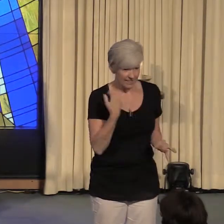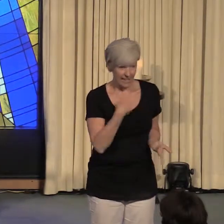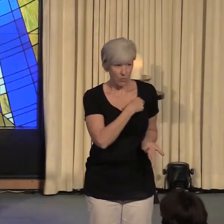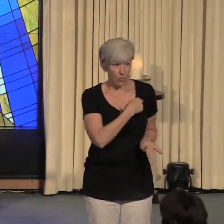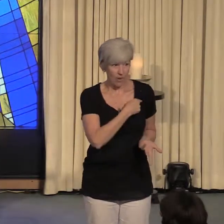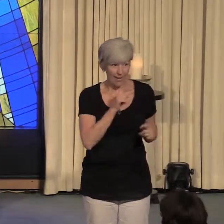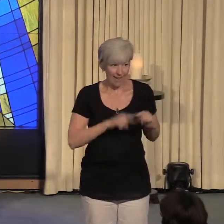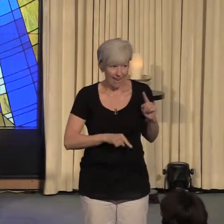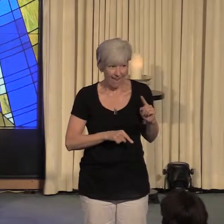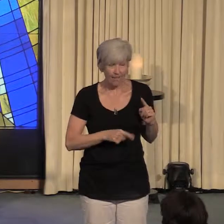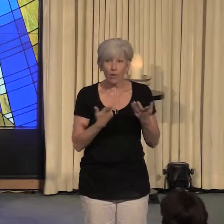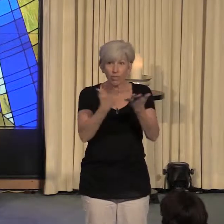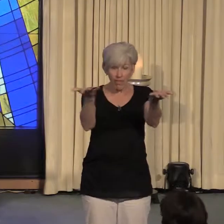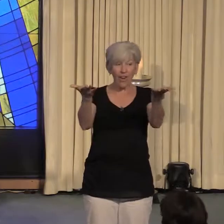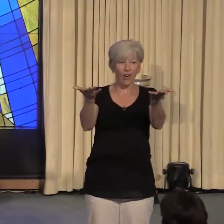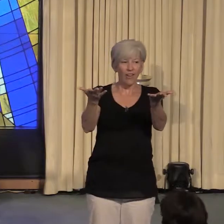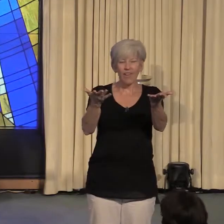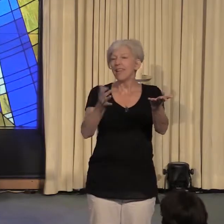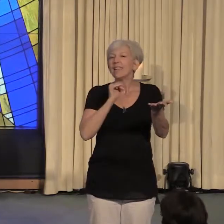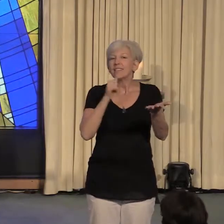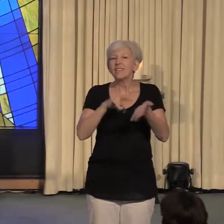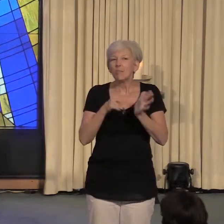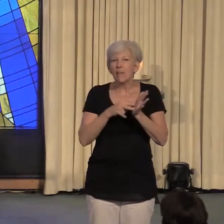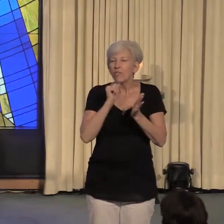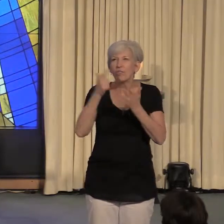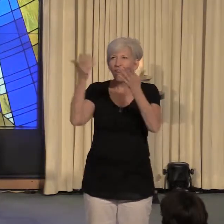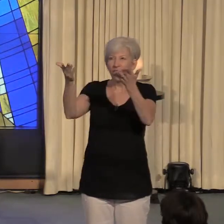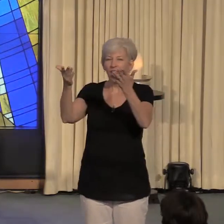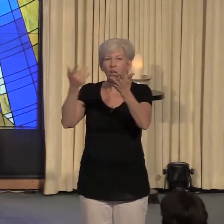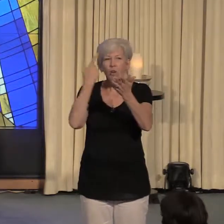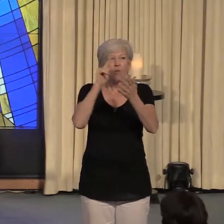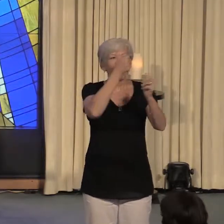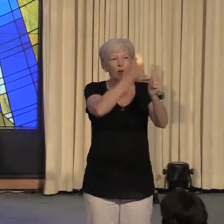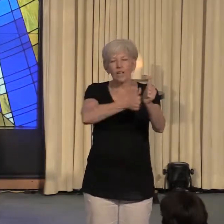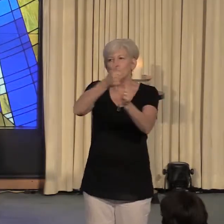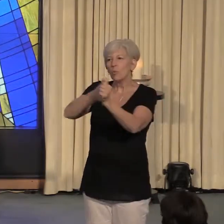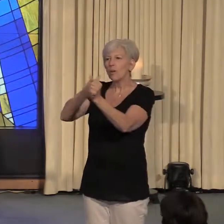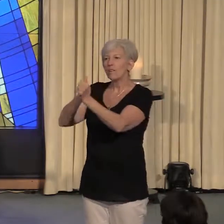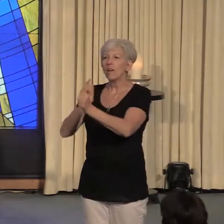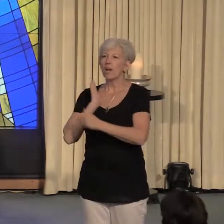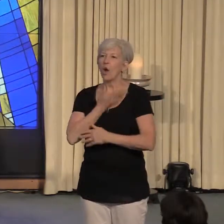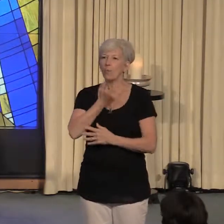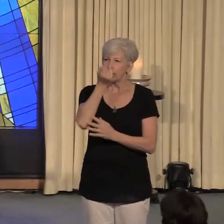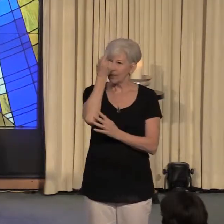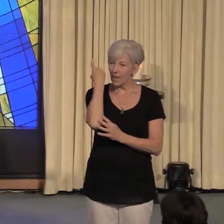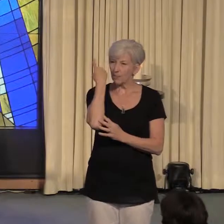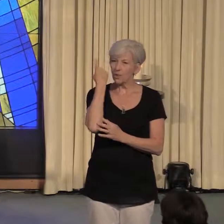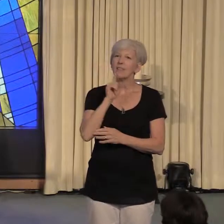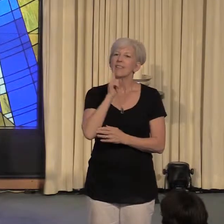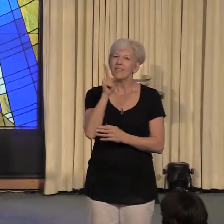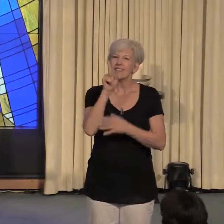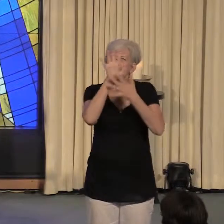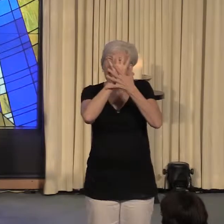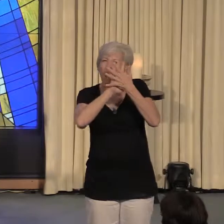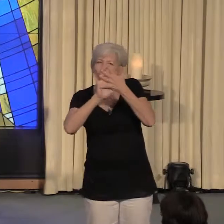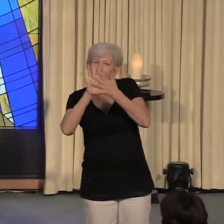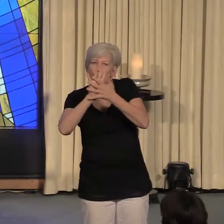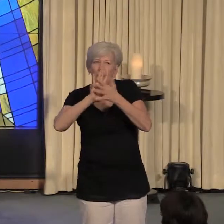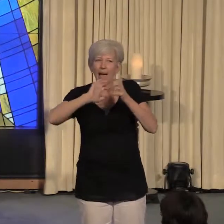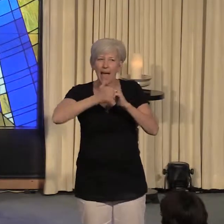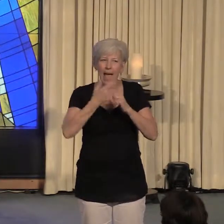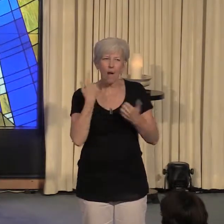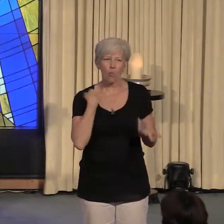them doesn't mean that they're not there. And for each one of us, our perception is colored by how we make